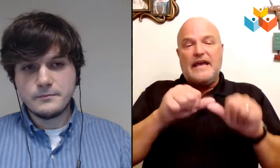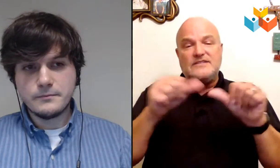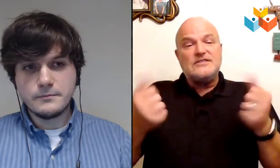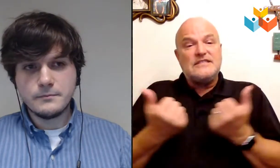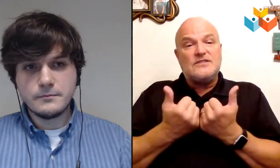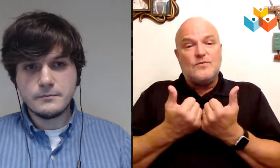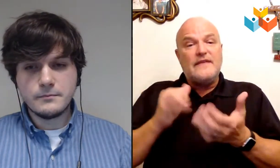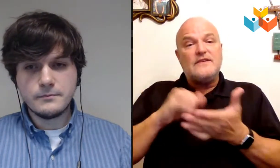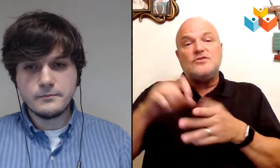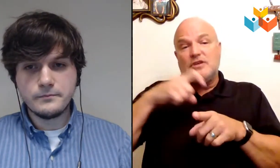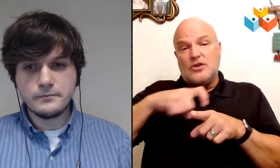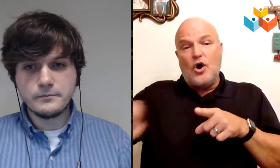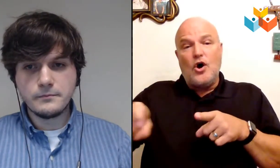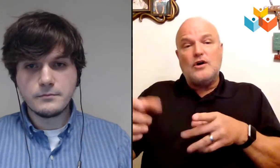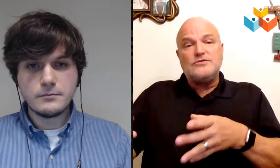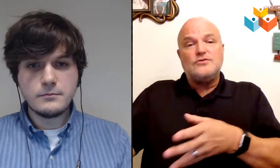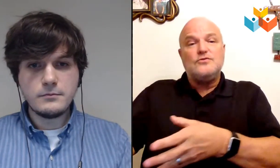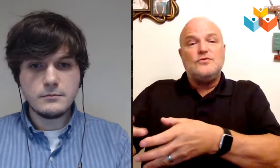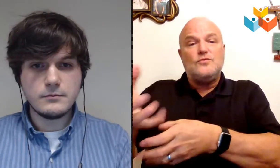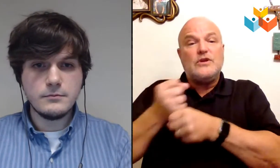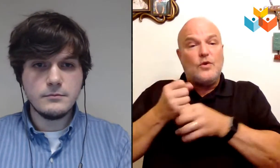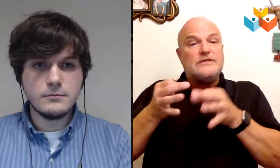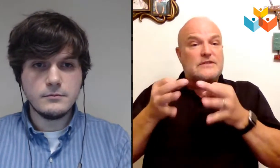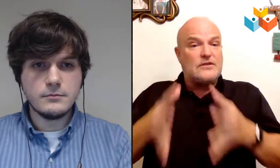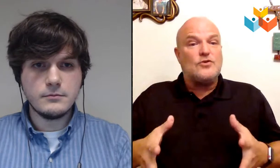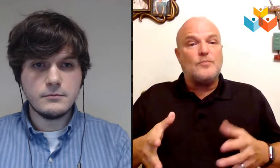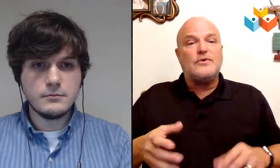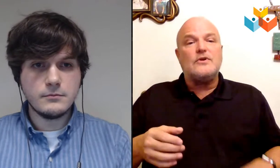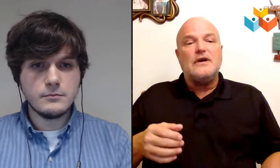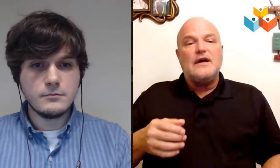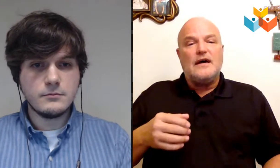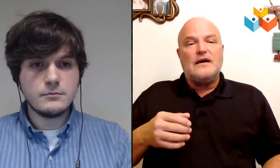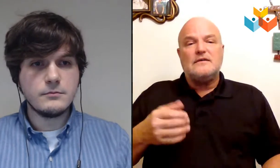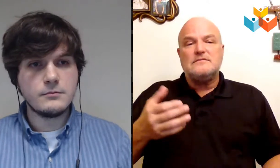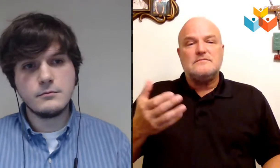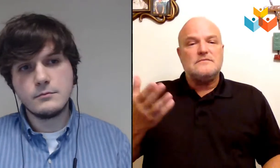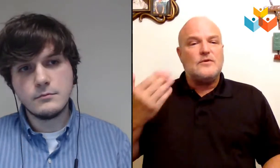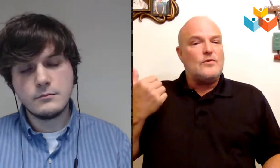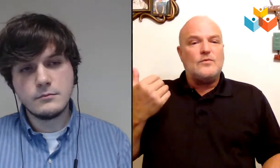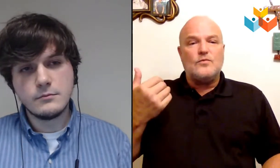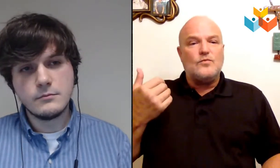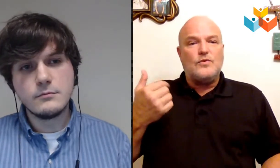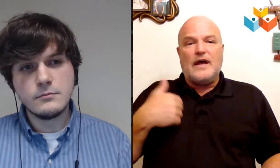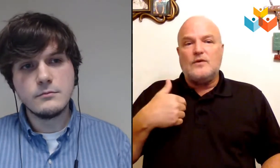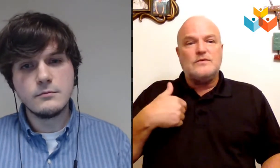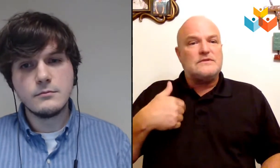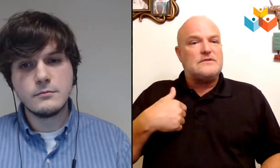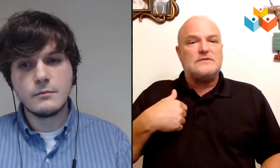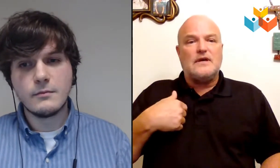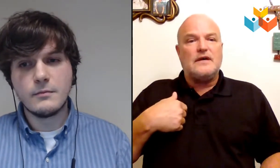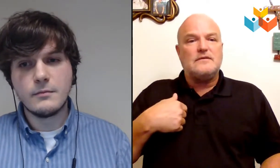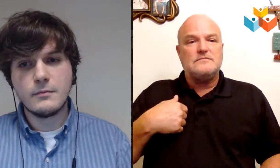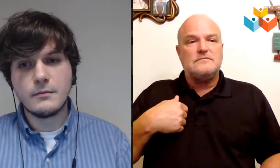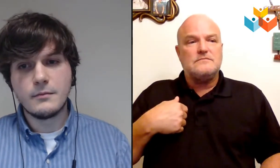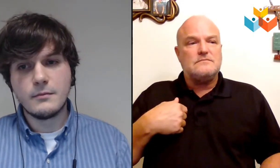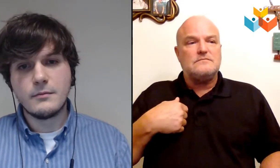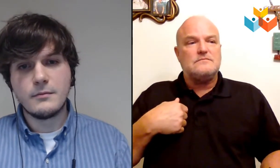there are agencies around that you can call to request an interpreter. Or when I